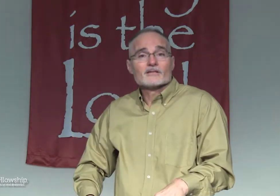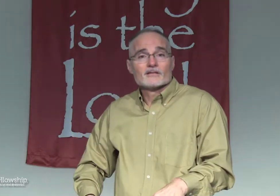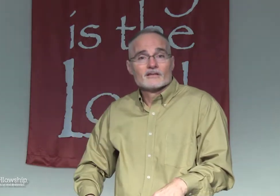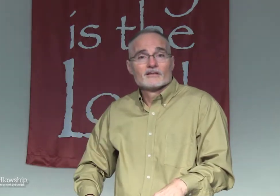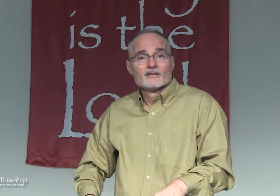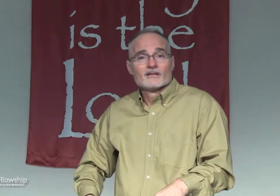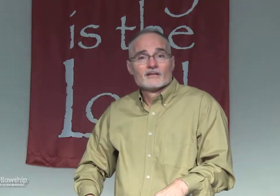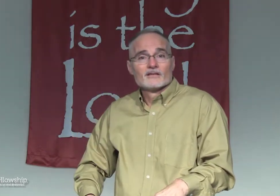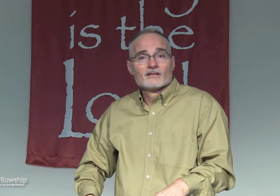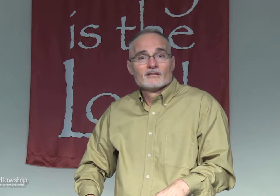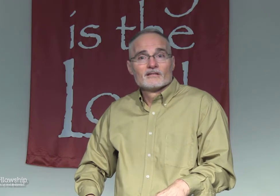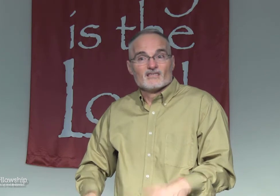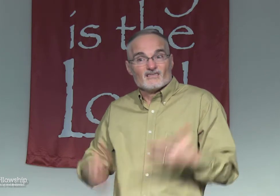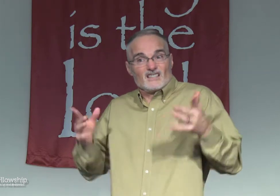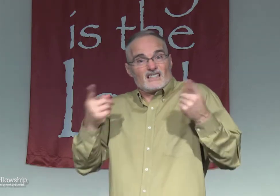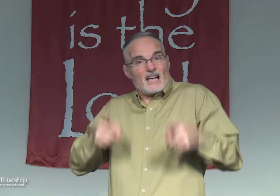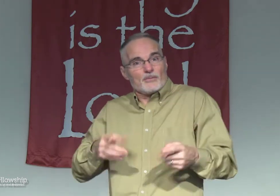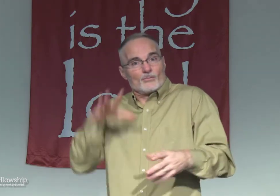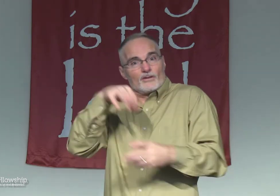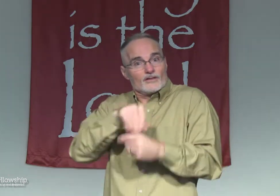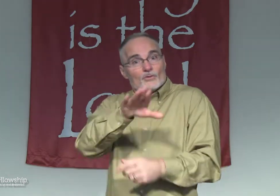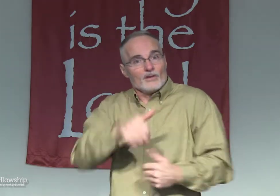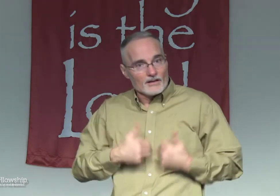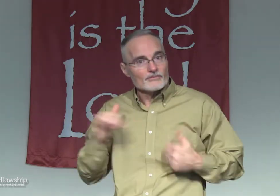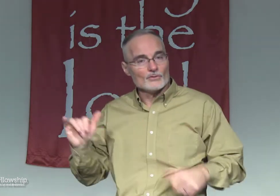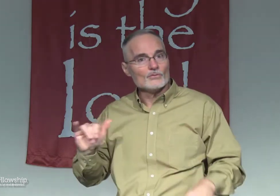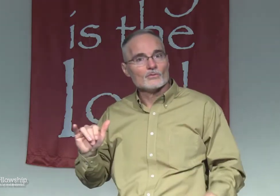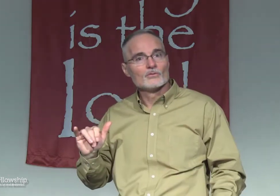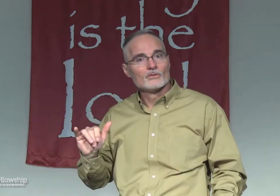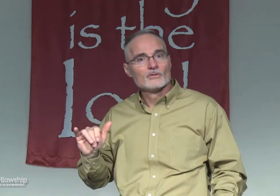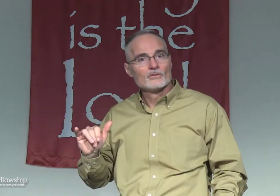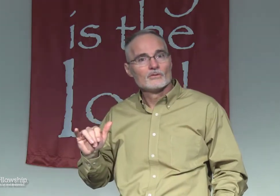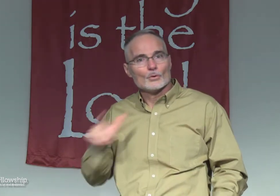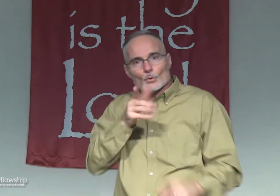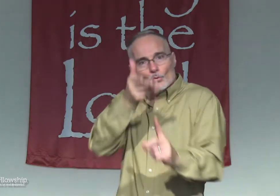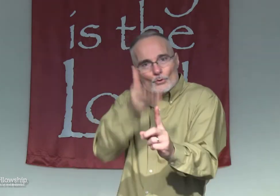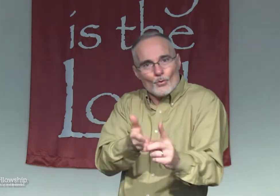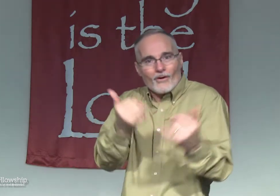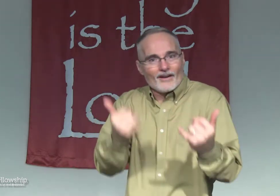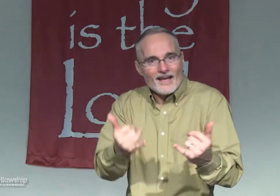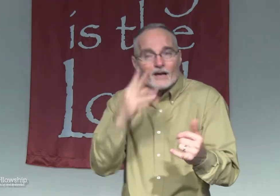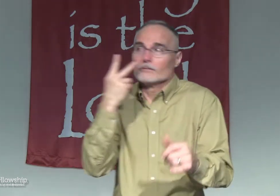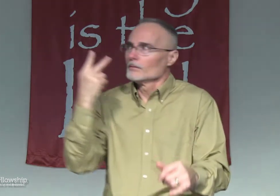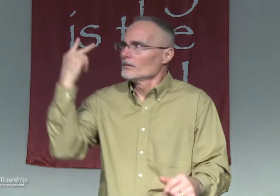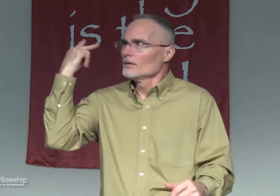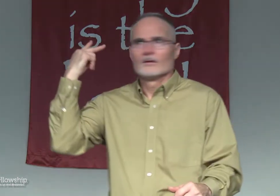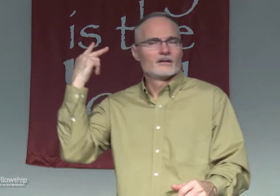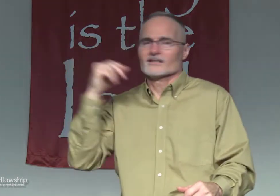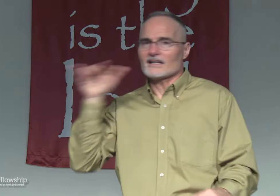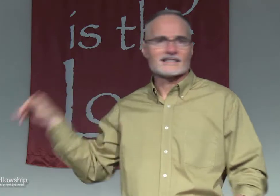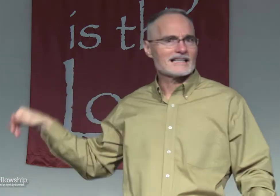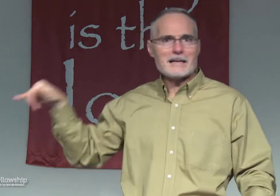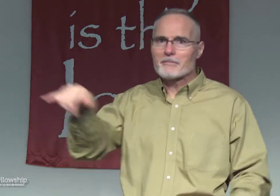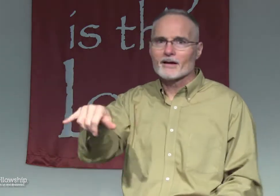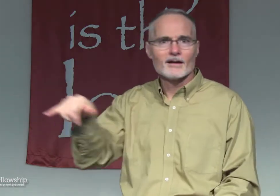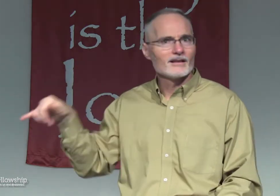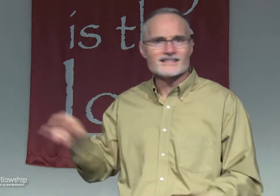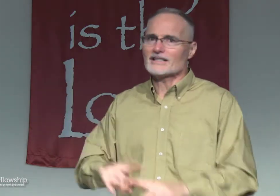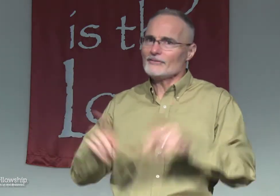you follow Jesus Christ, it has happened within your life as well. Who you are now is not the